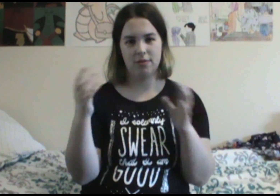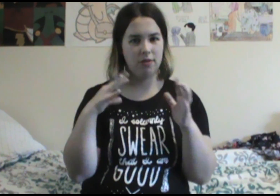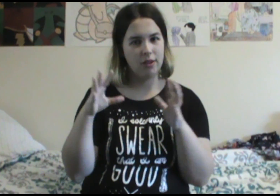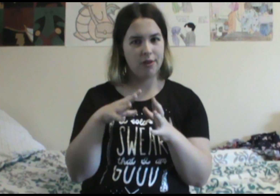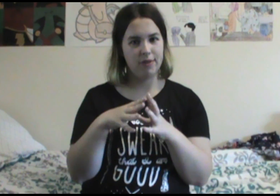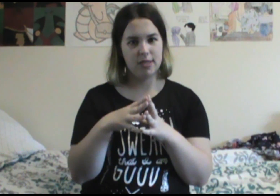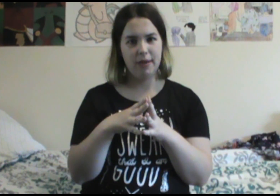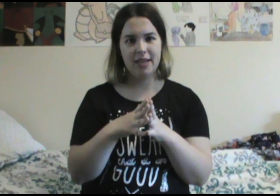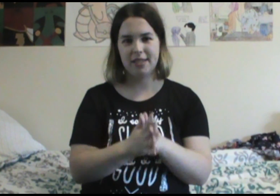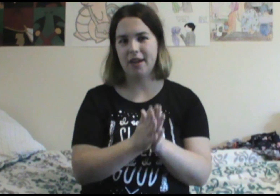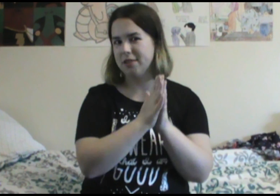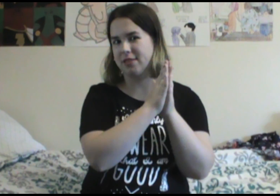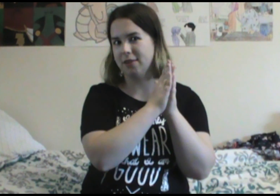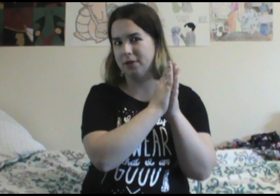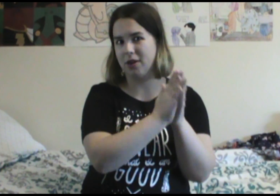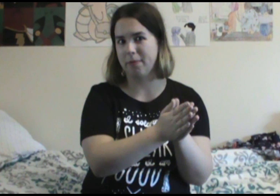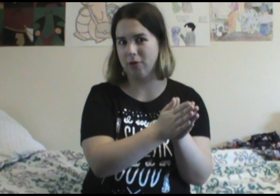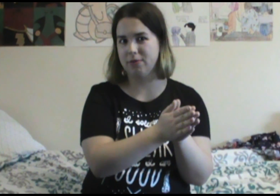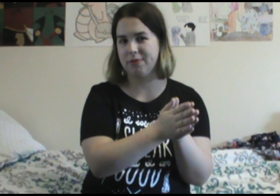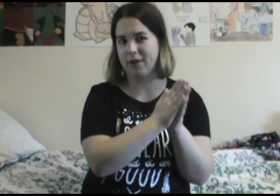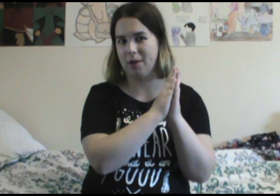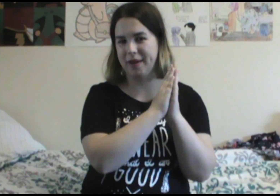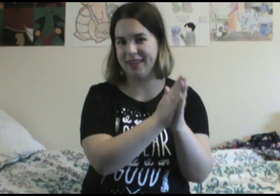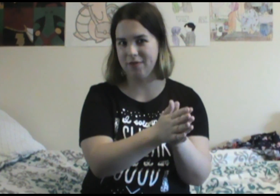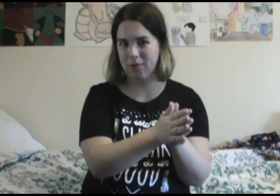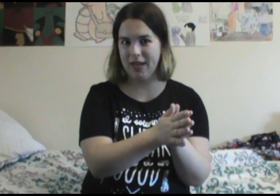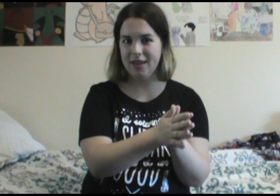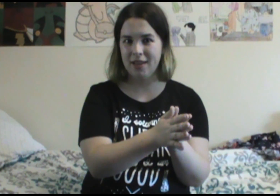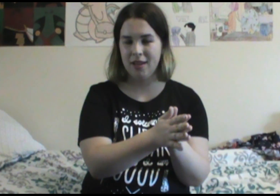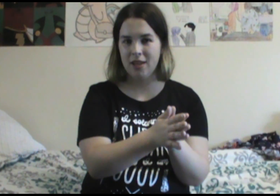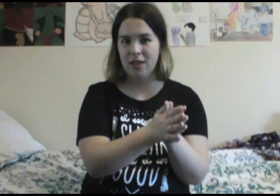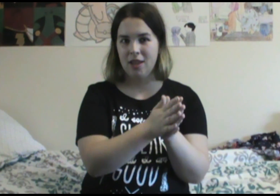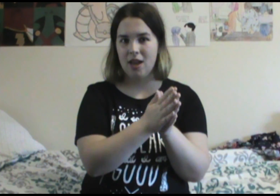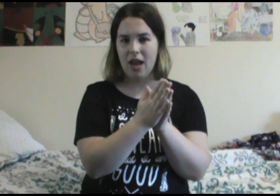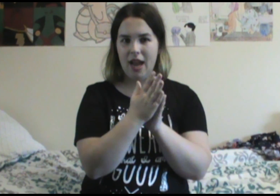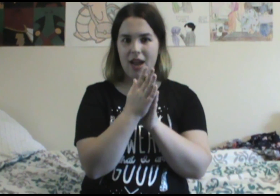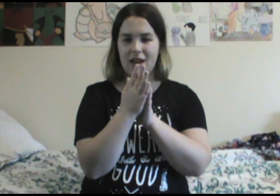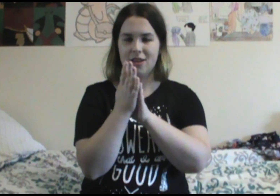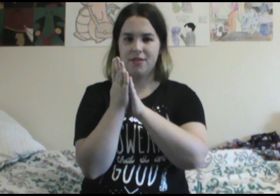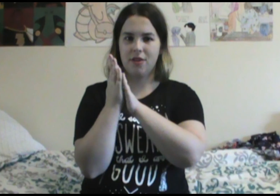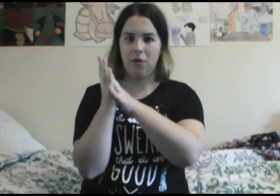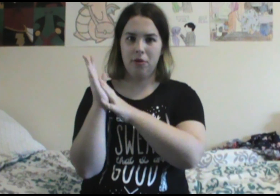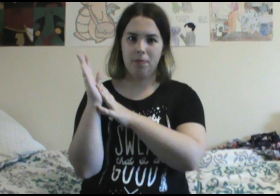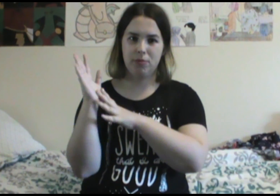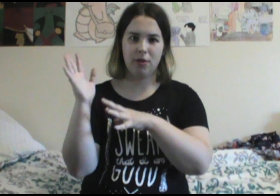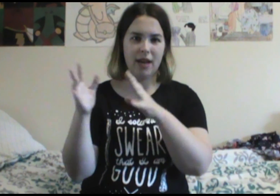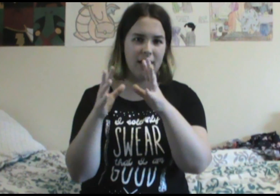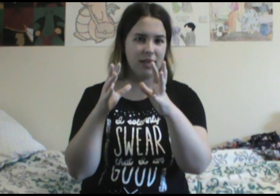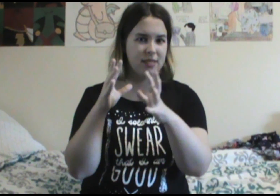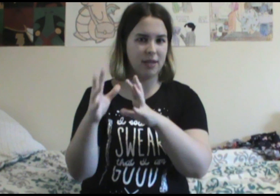also a little confusing to me because I understood her motives for helping the Evil Queen. And the whole sort of ending